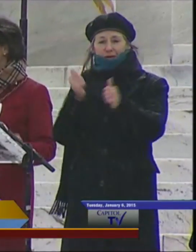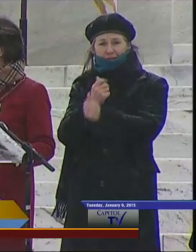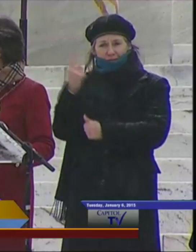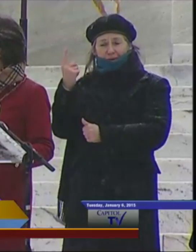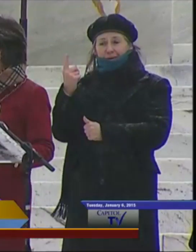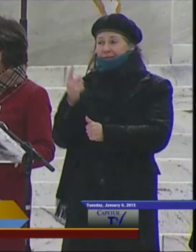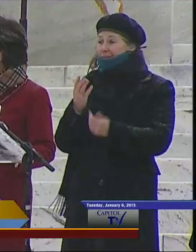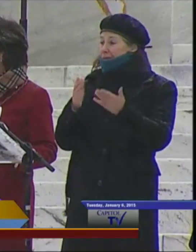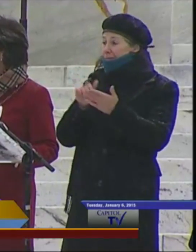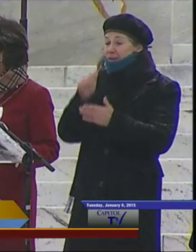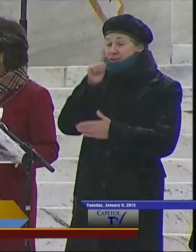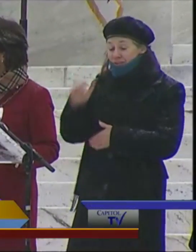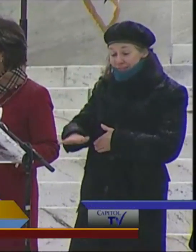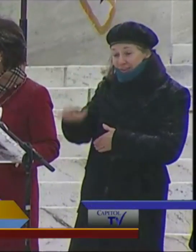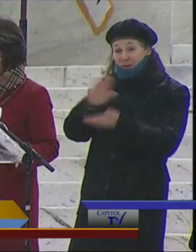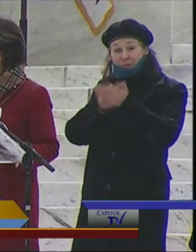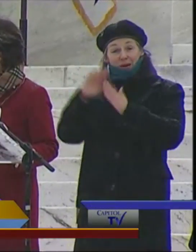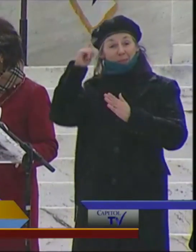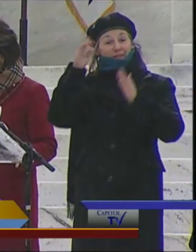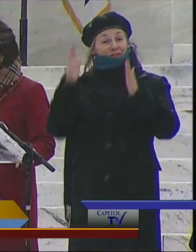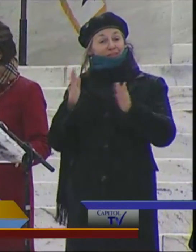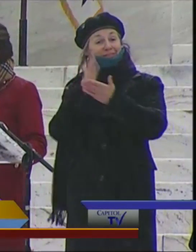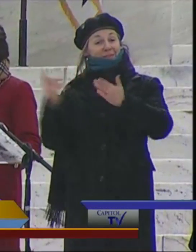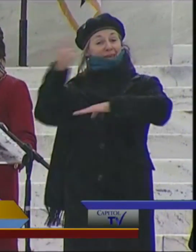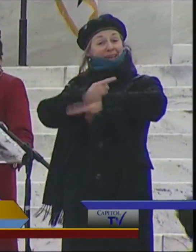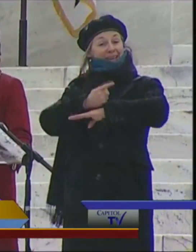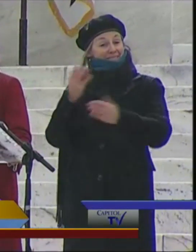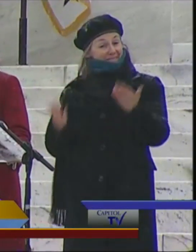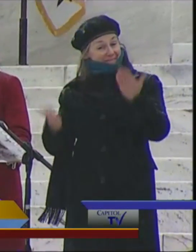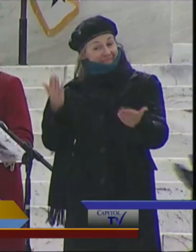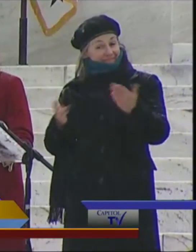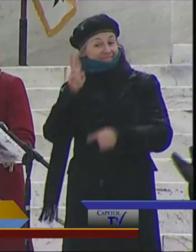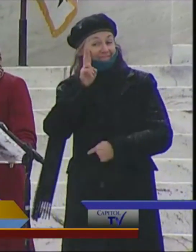heck, maybe that little girl will even become governor of Rhode Island.